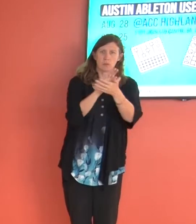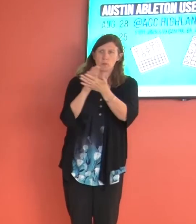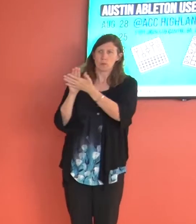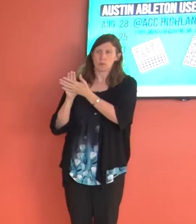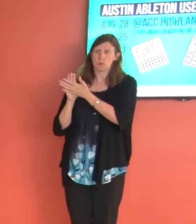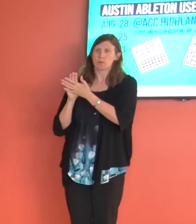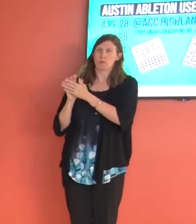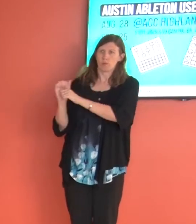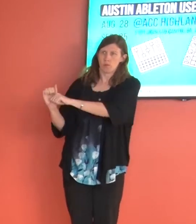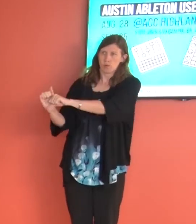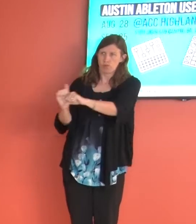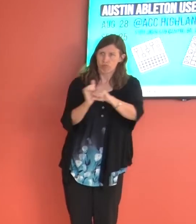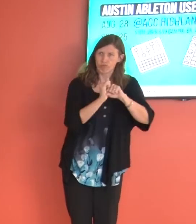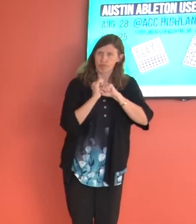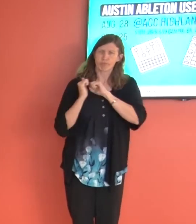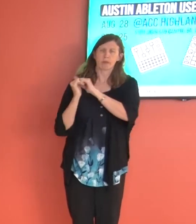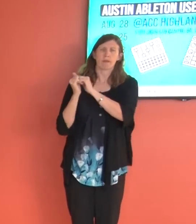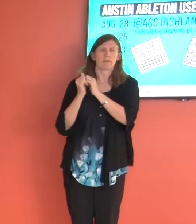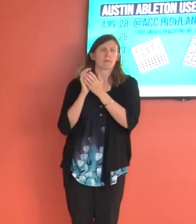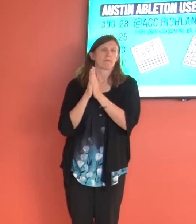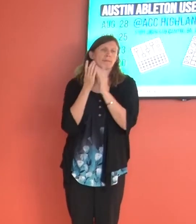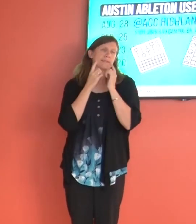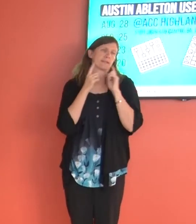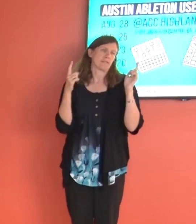for student success. And so